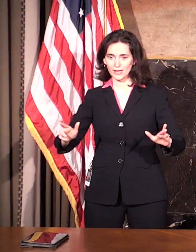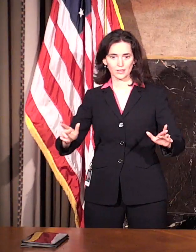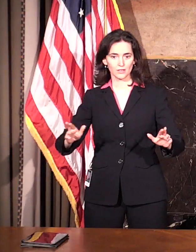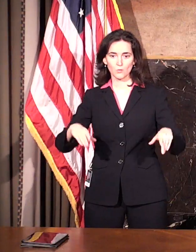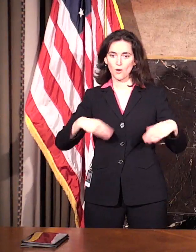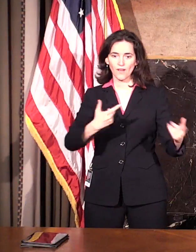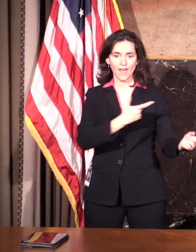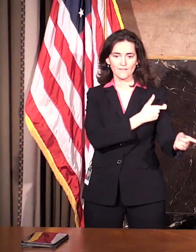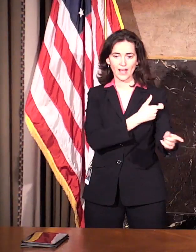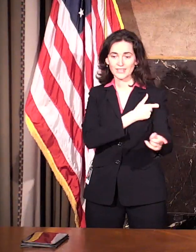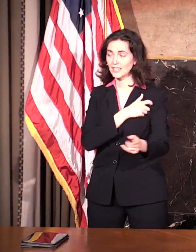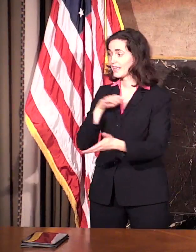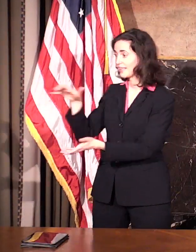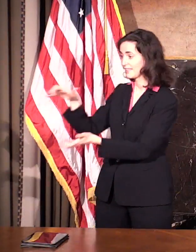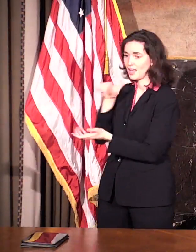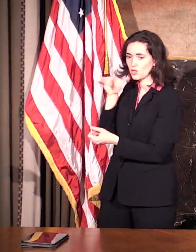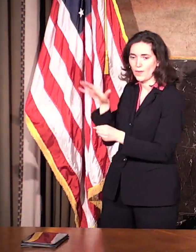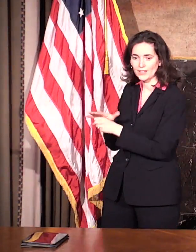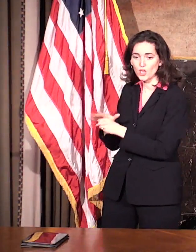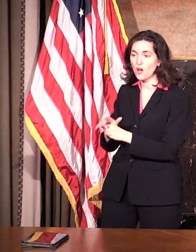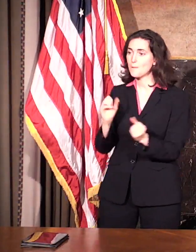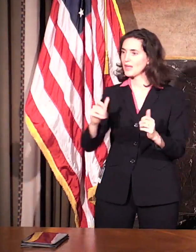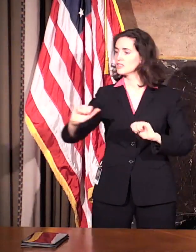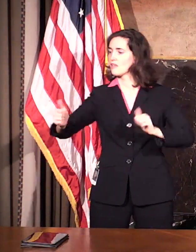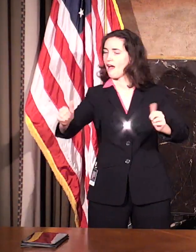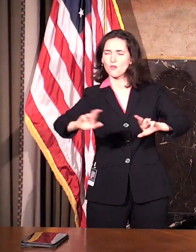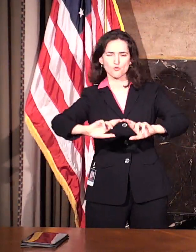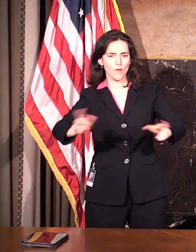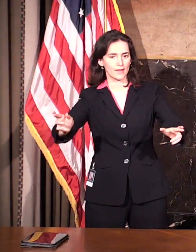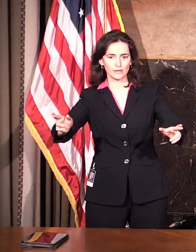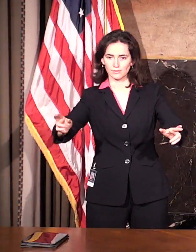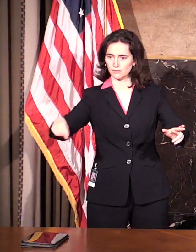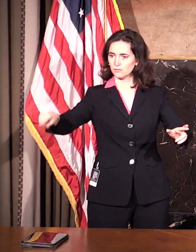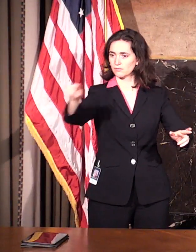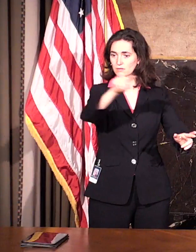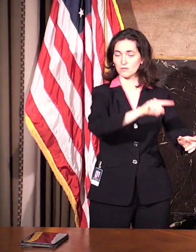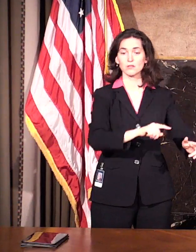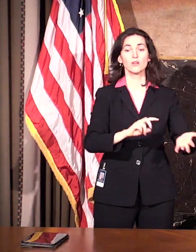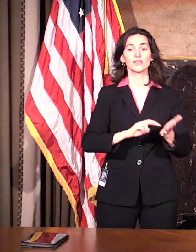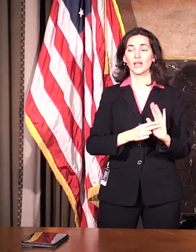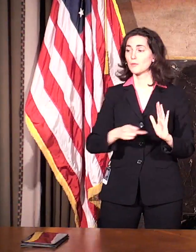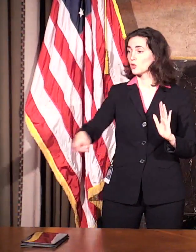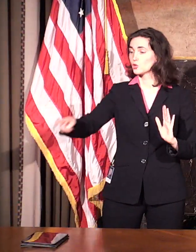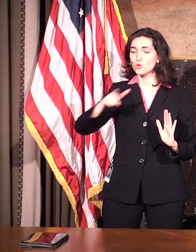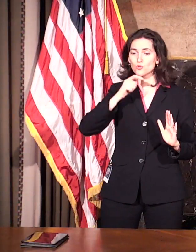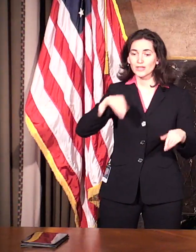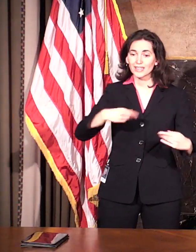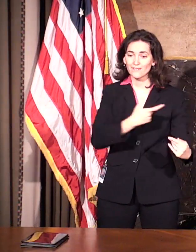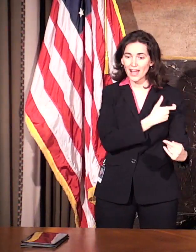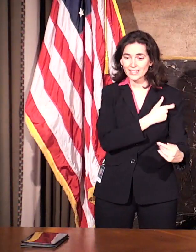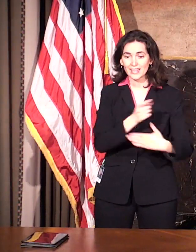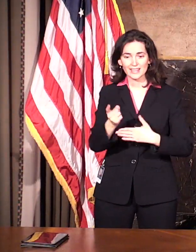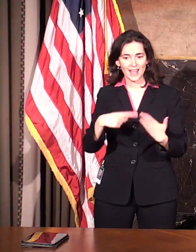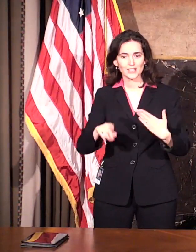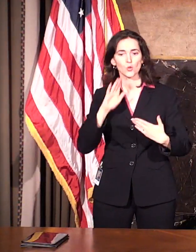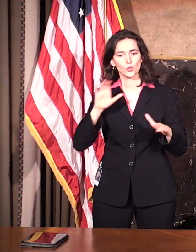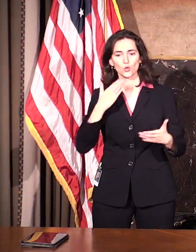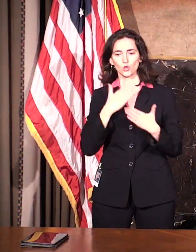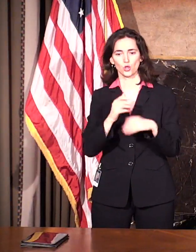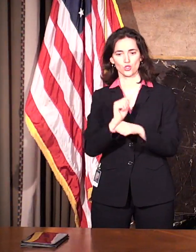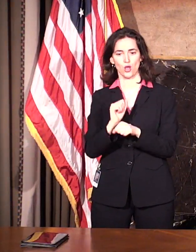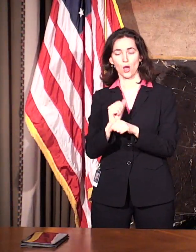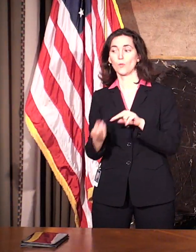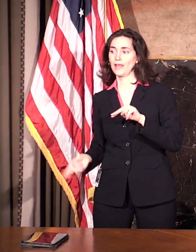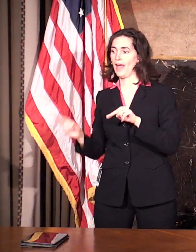I mean, supply really has been our limiting factor. So I think that our vaccine providers are going to do a good job next week with the added